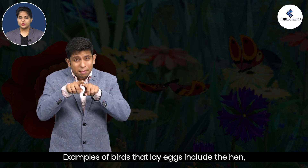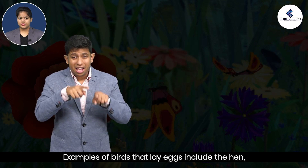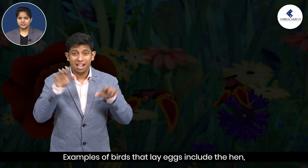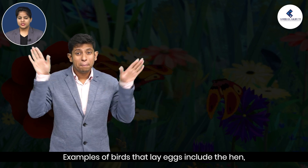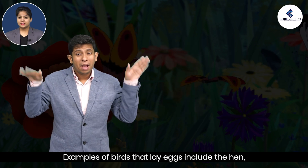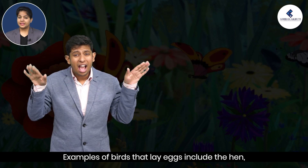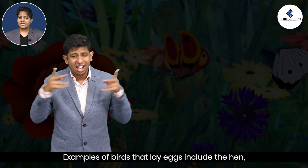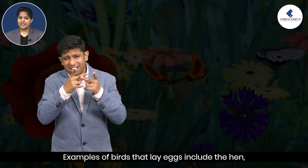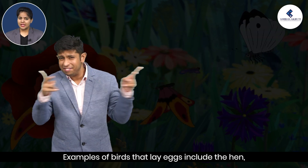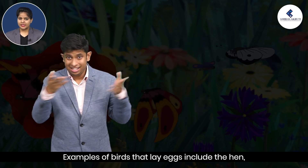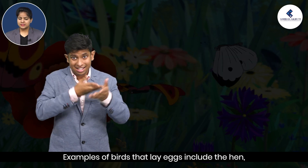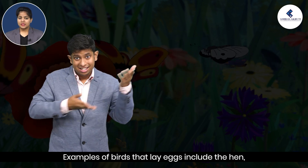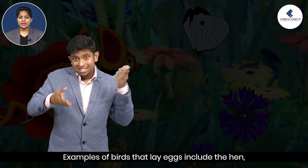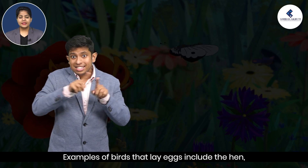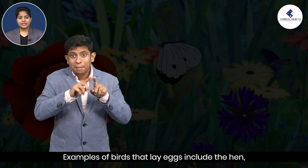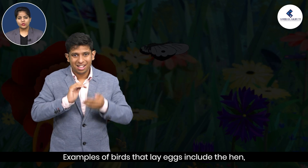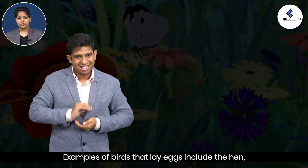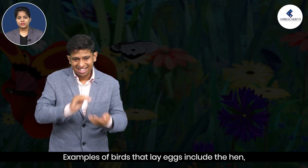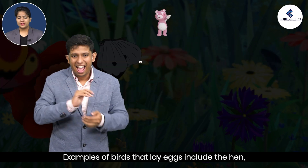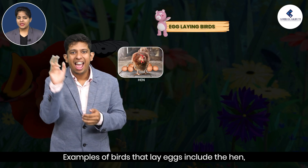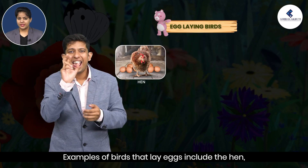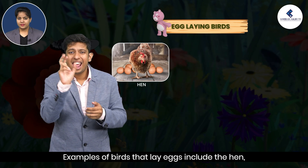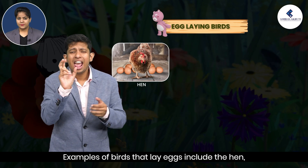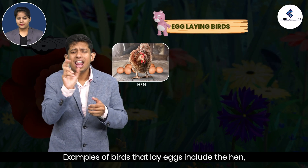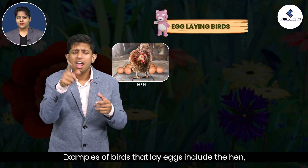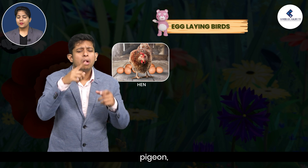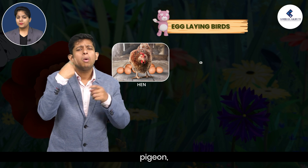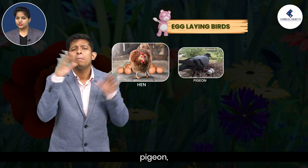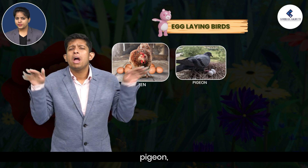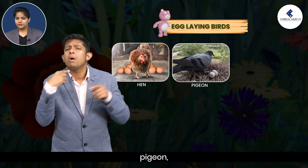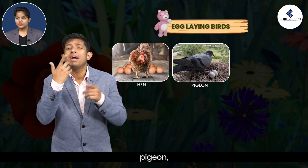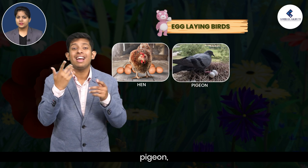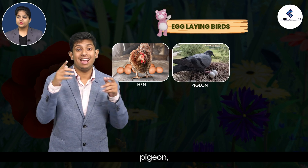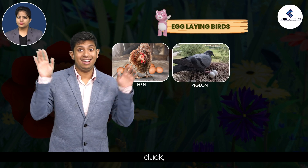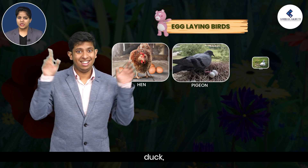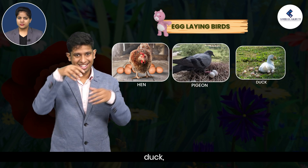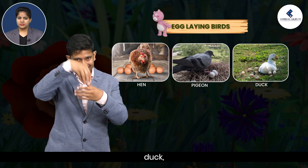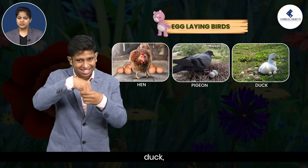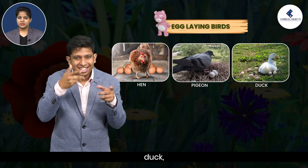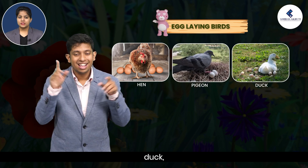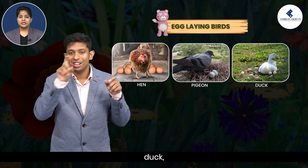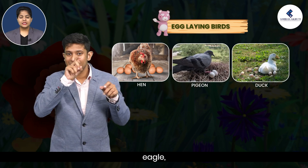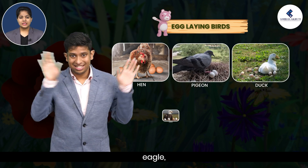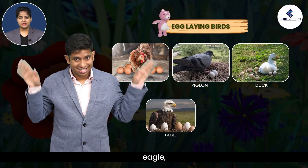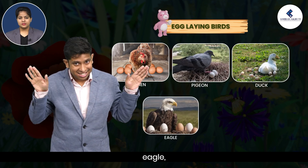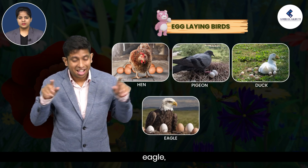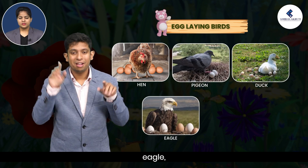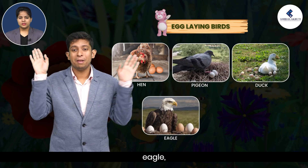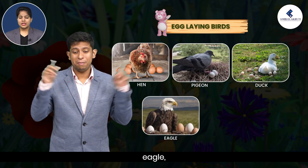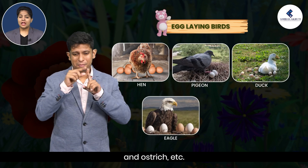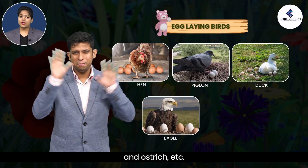Examples of birds that lay eggs include the hen, pigeon, duck,